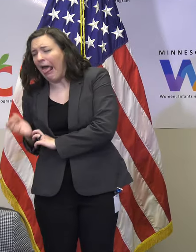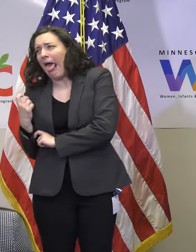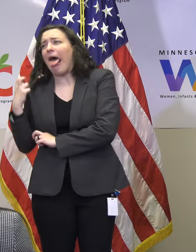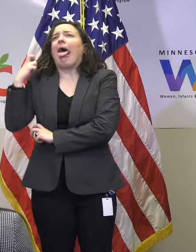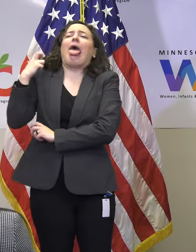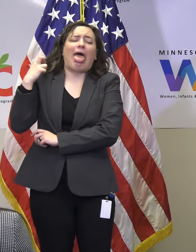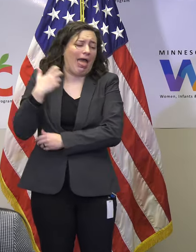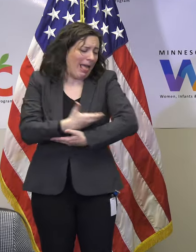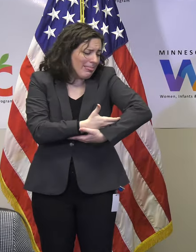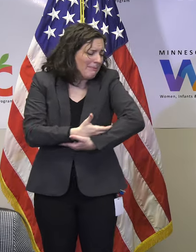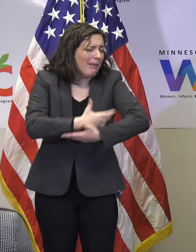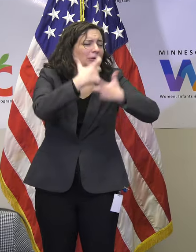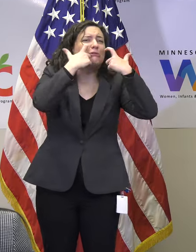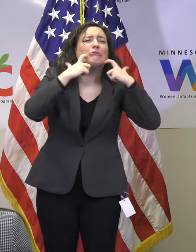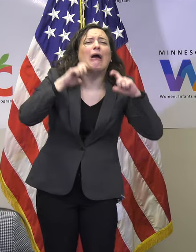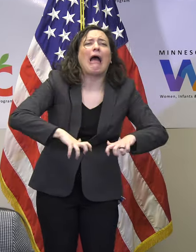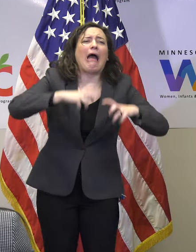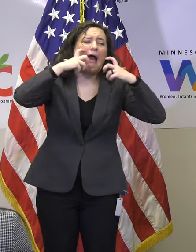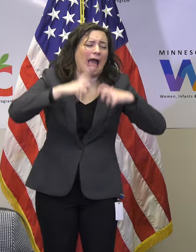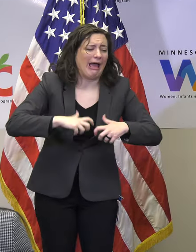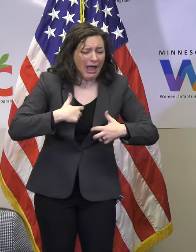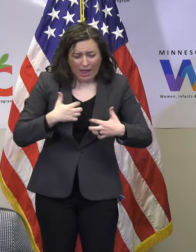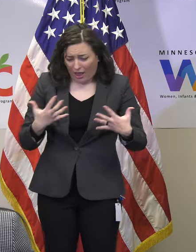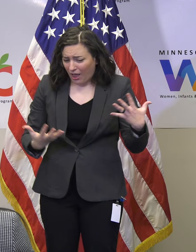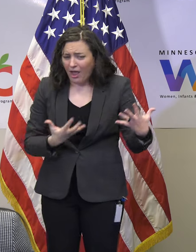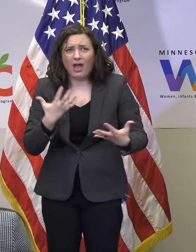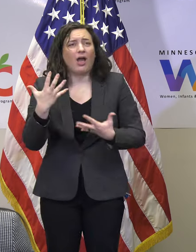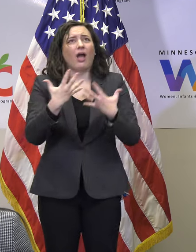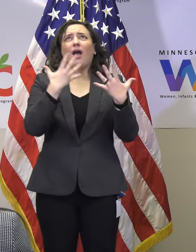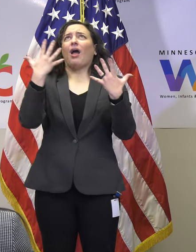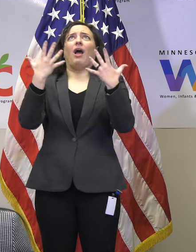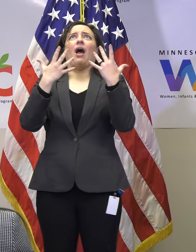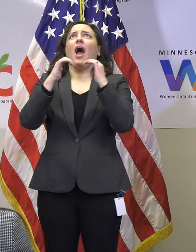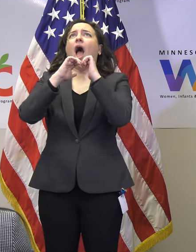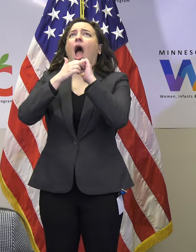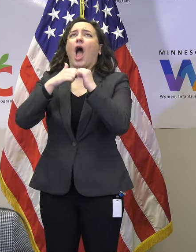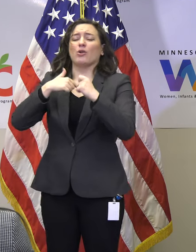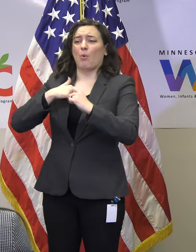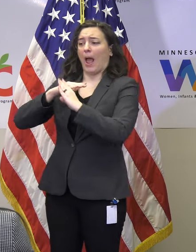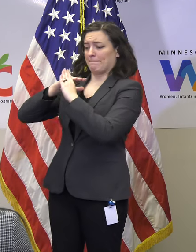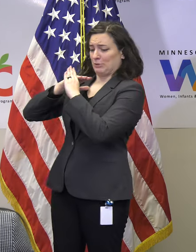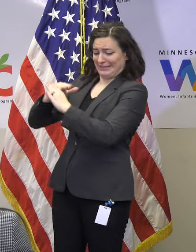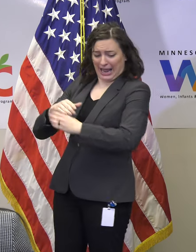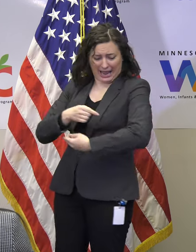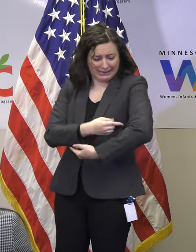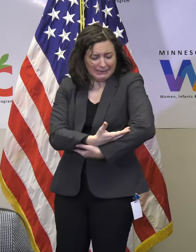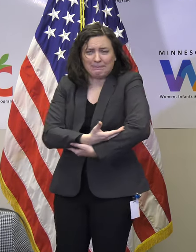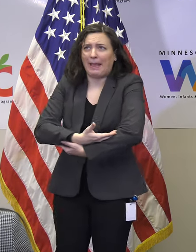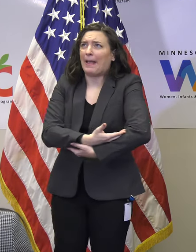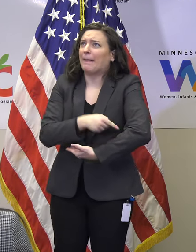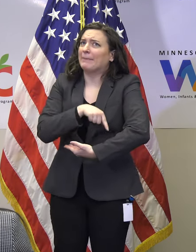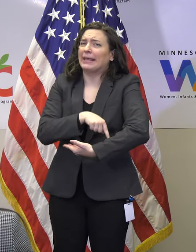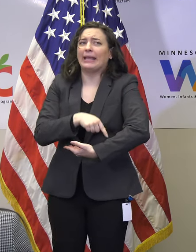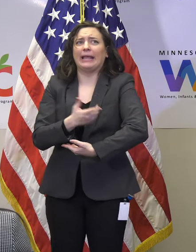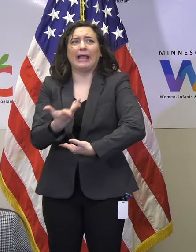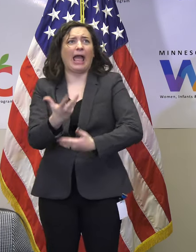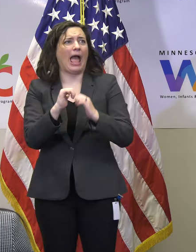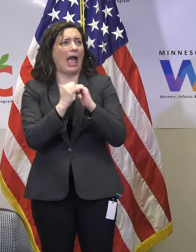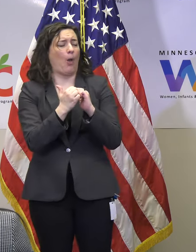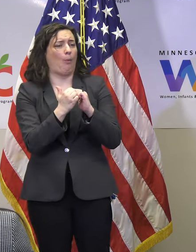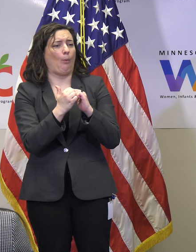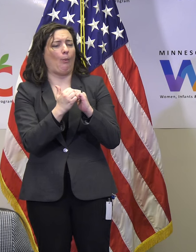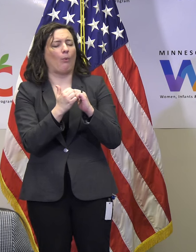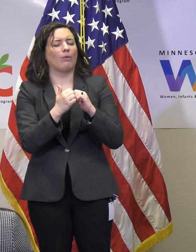baby crying, I was desperately trying to think of how to protect the most vulnerable person in my house, which was my baby.